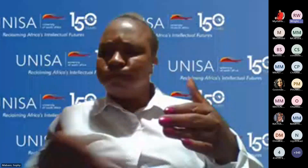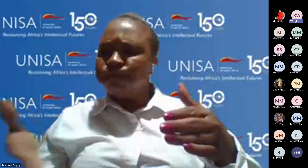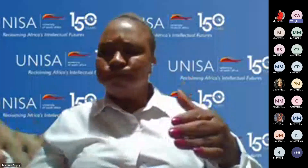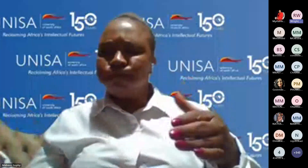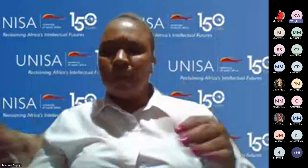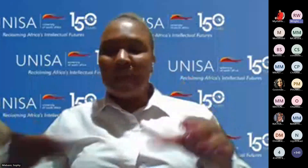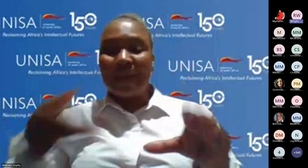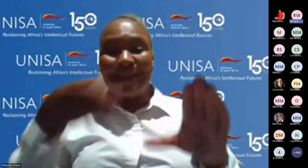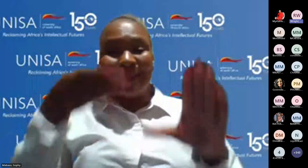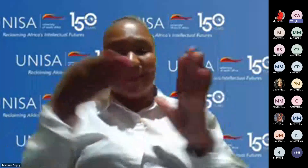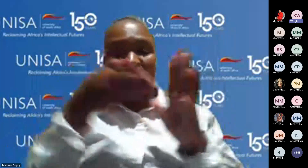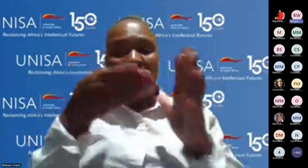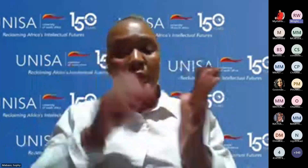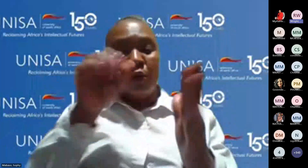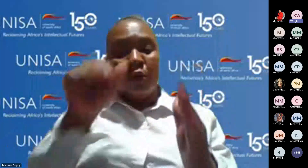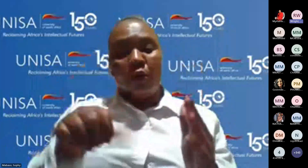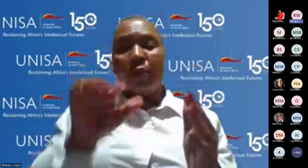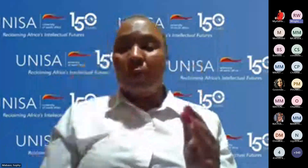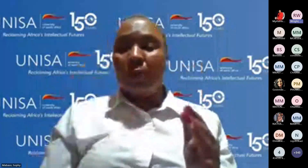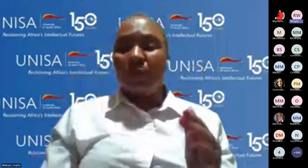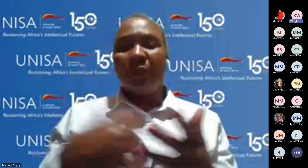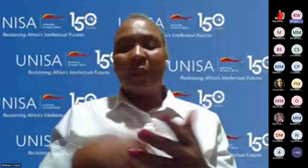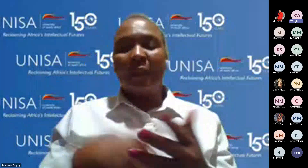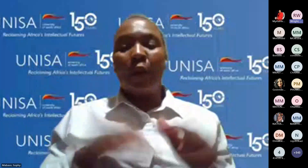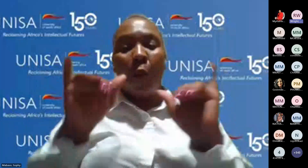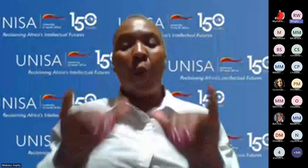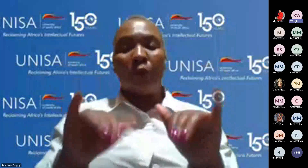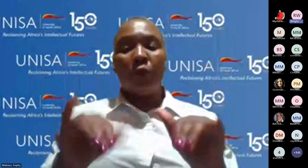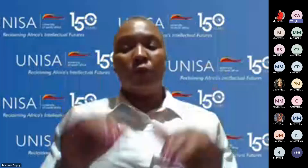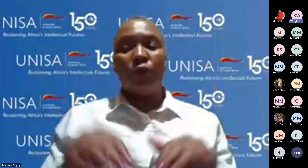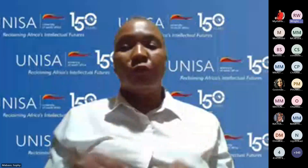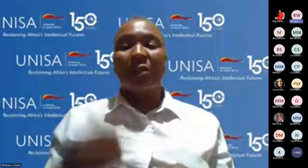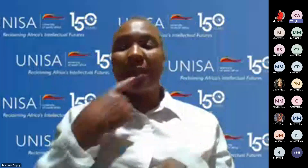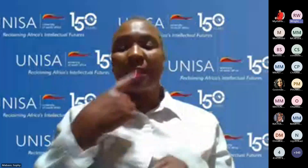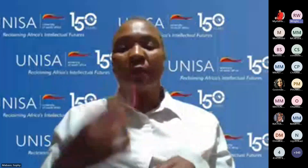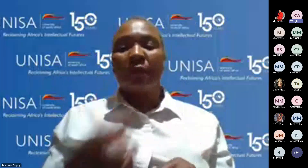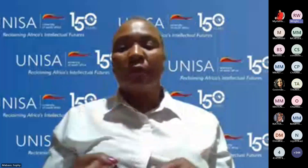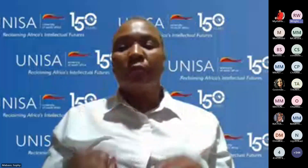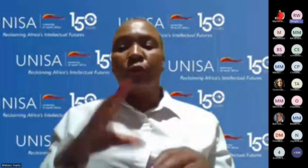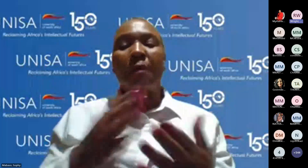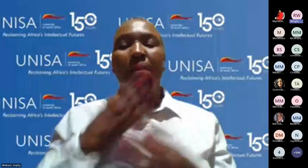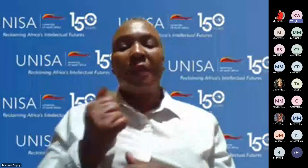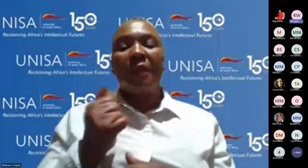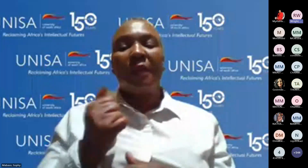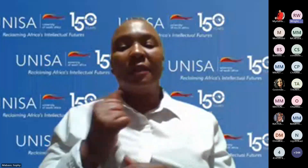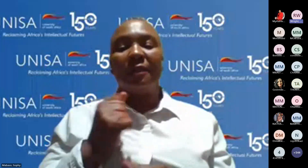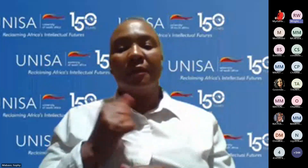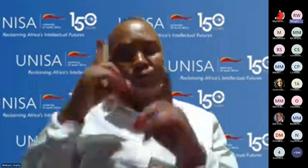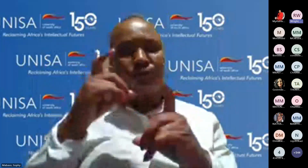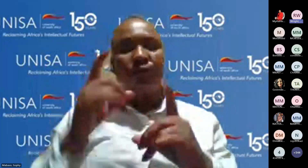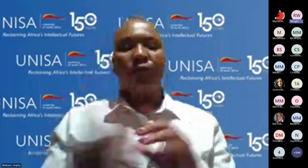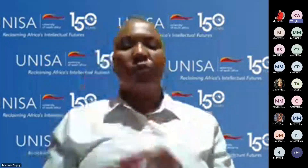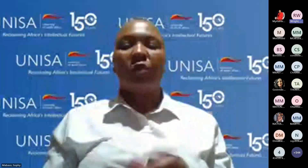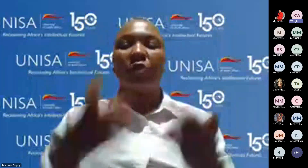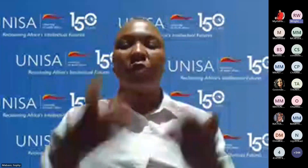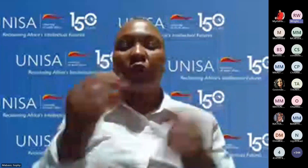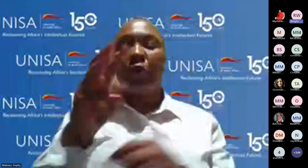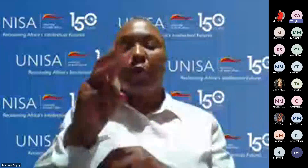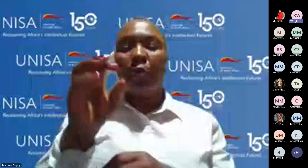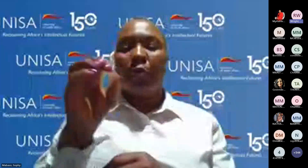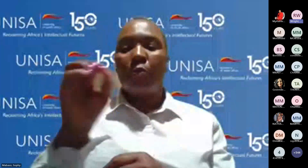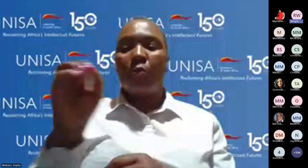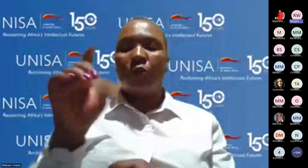it down next to you. You wait for the prompt and it will ask you to take a photo. If you are doing Moodle proctoring,